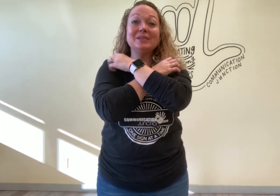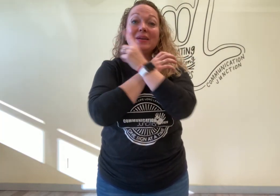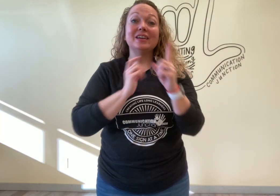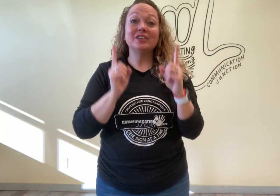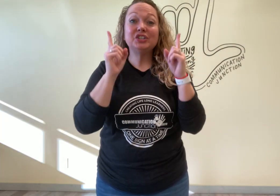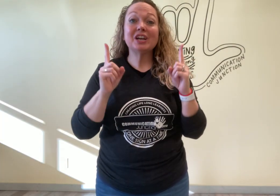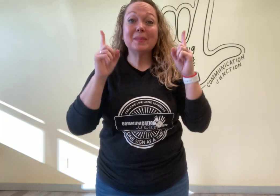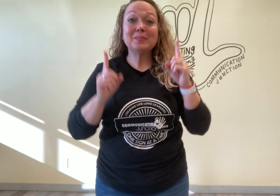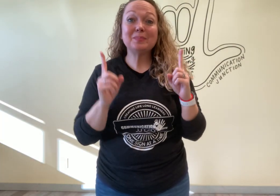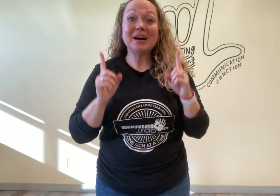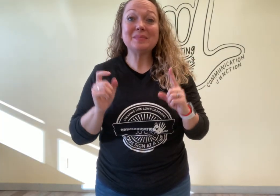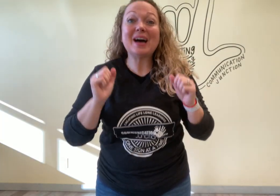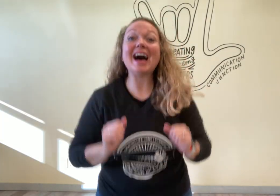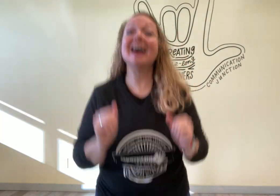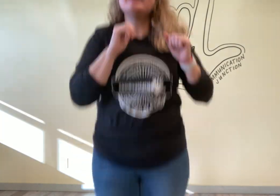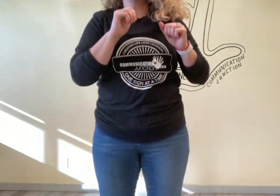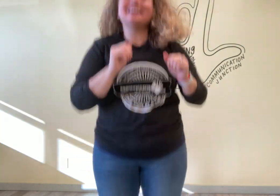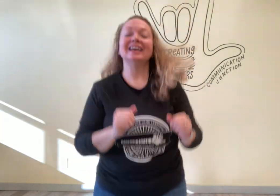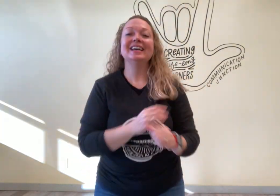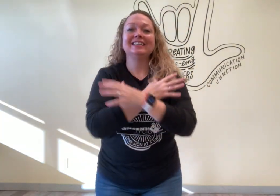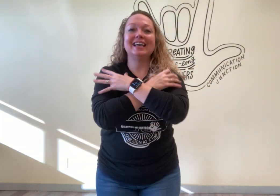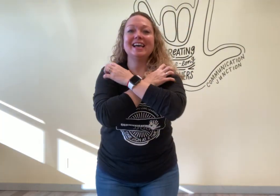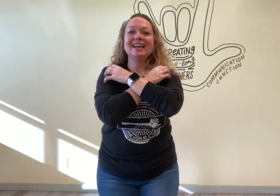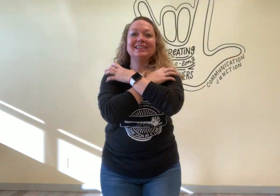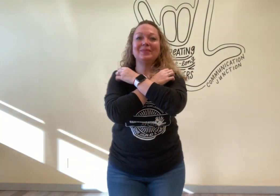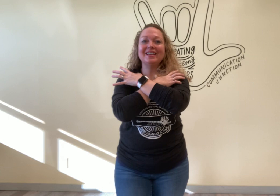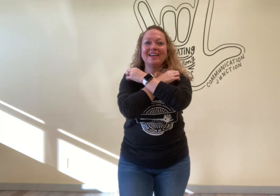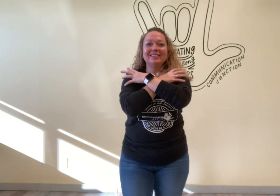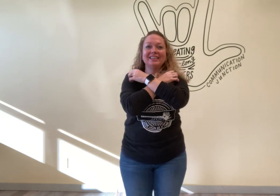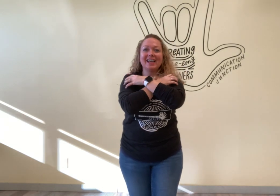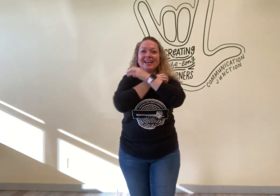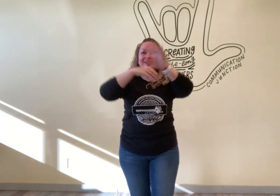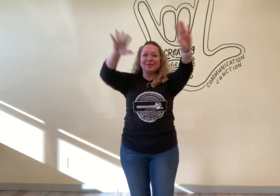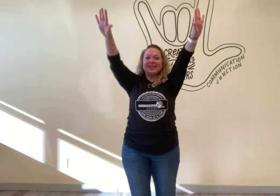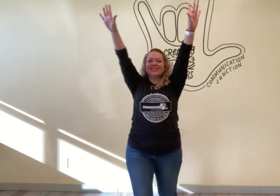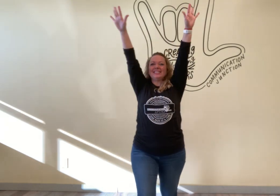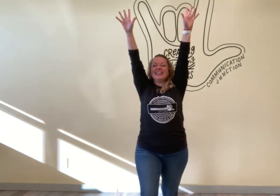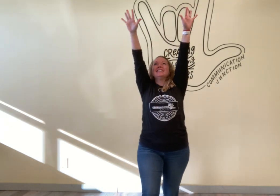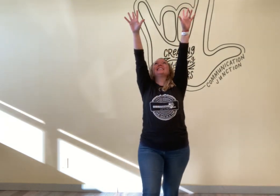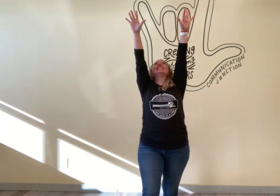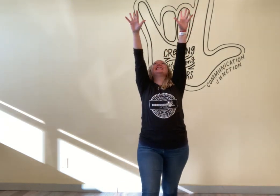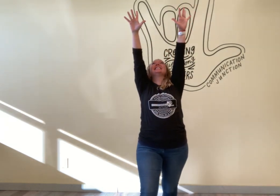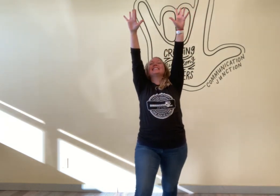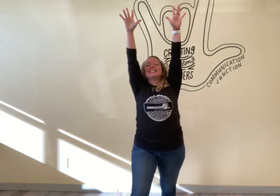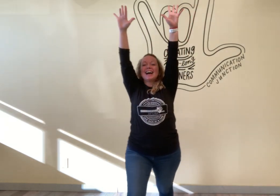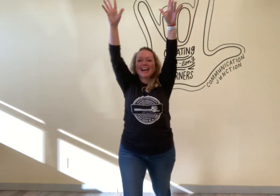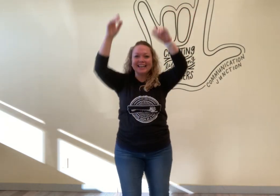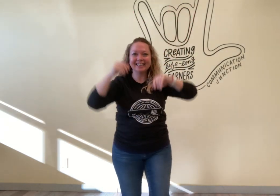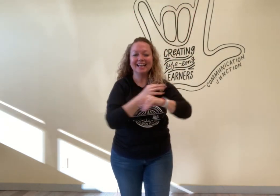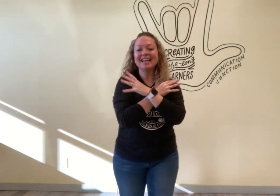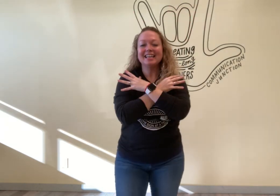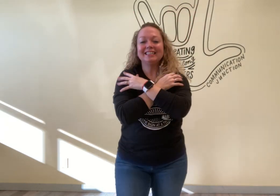bear, jump up high. Teddy bear, touch the sky.